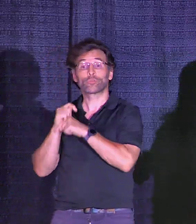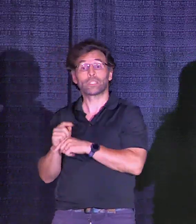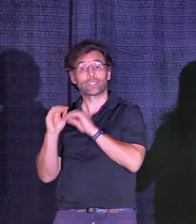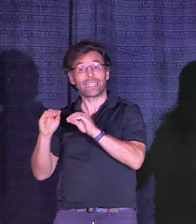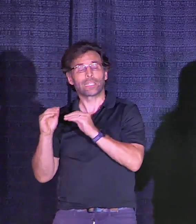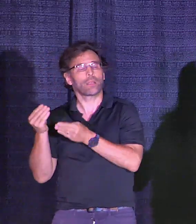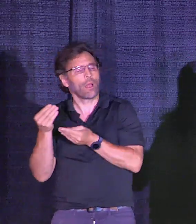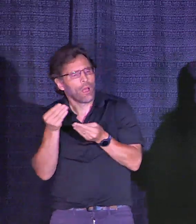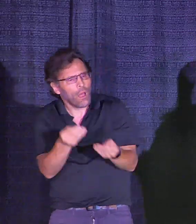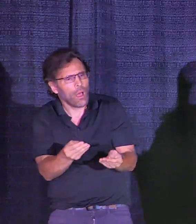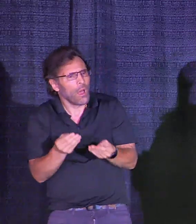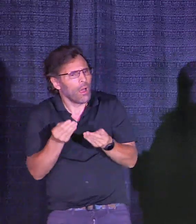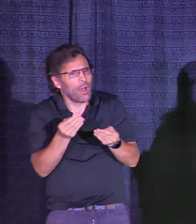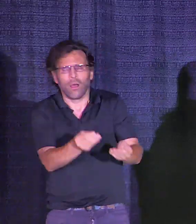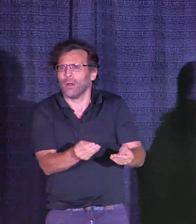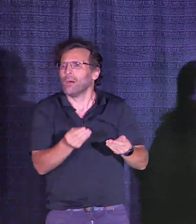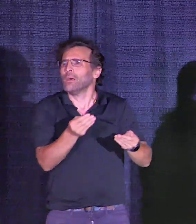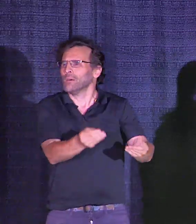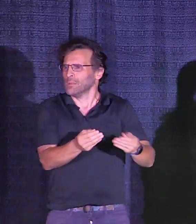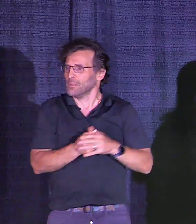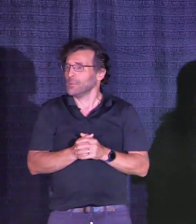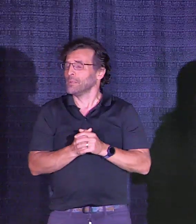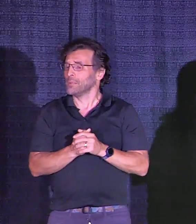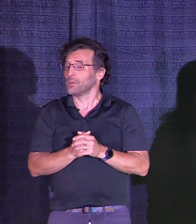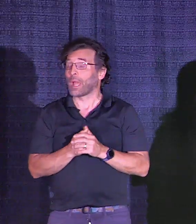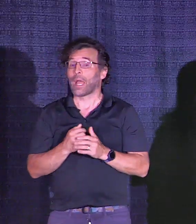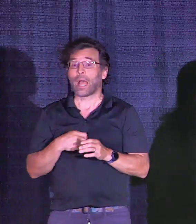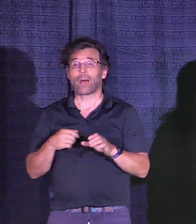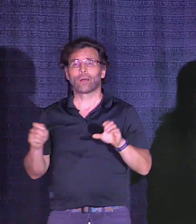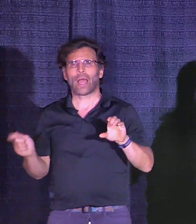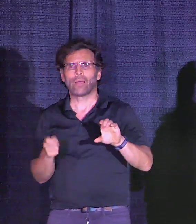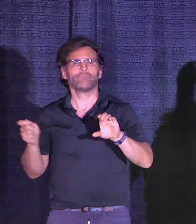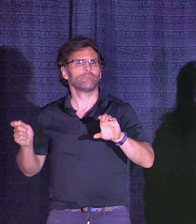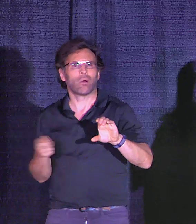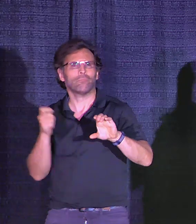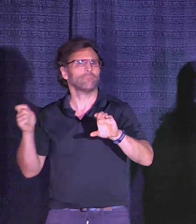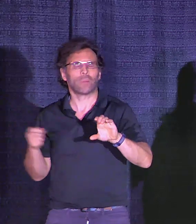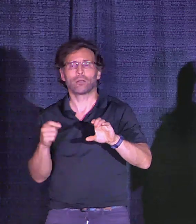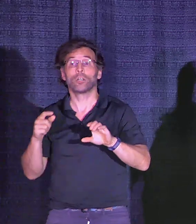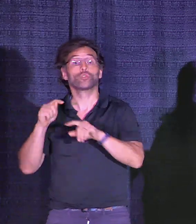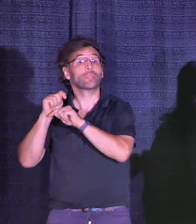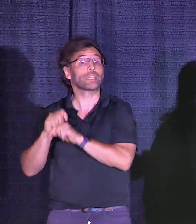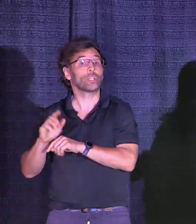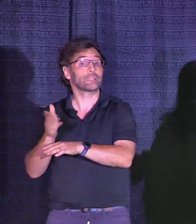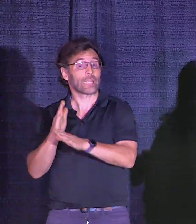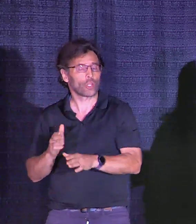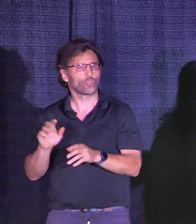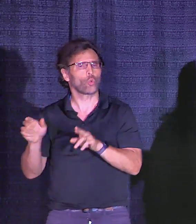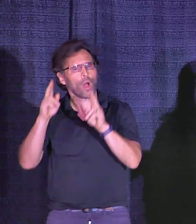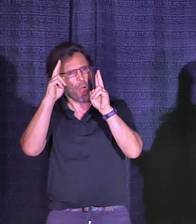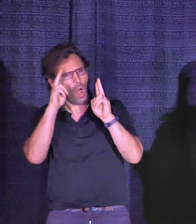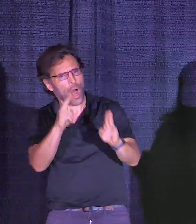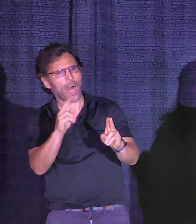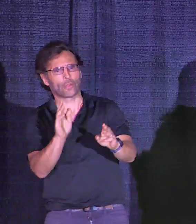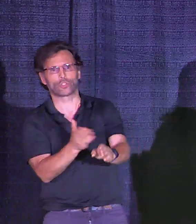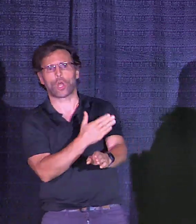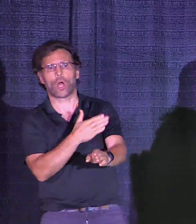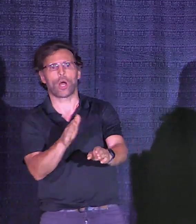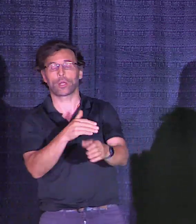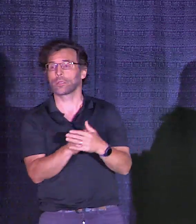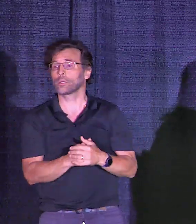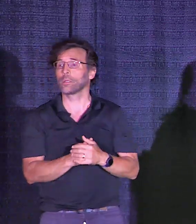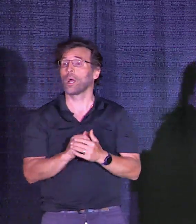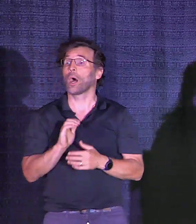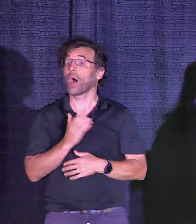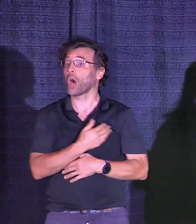teachings. And then we had our hand drum, our traditional singer was there to do an honor song. And then our